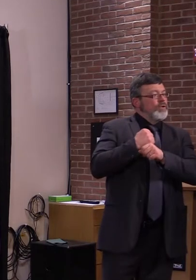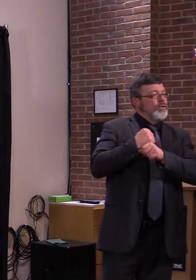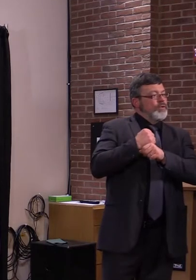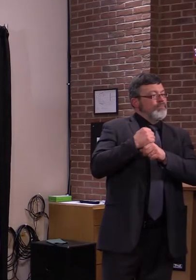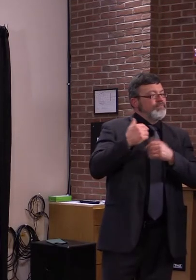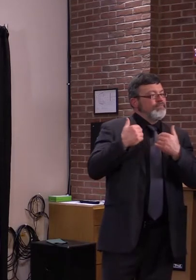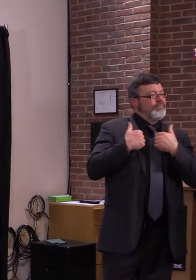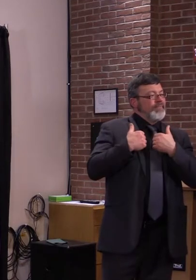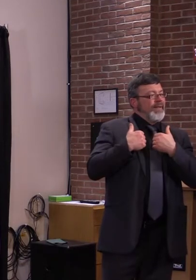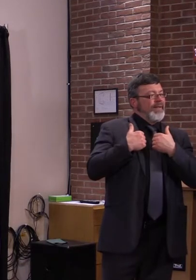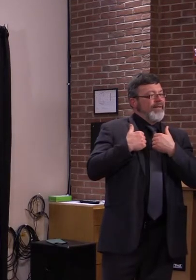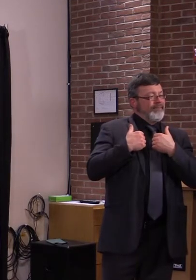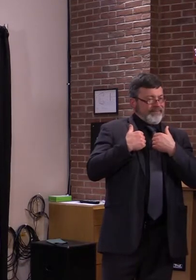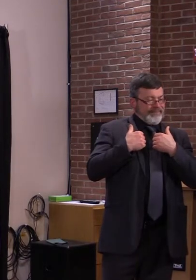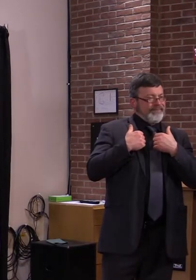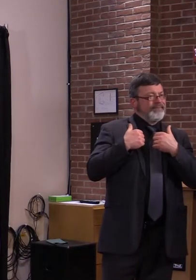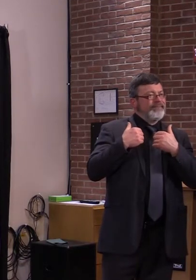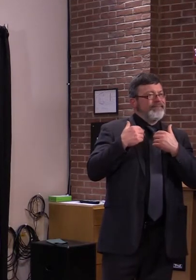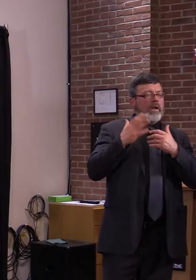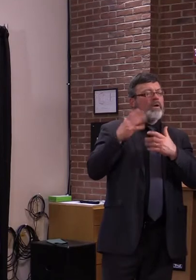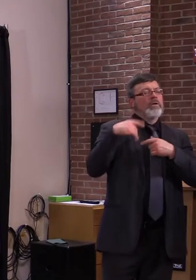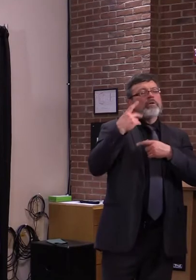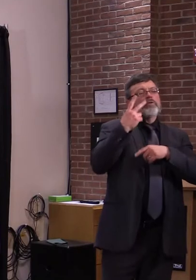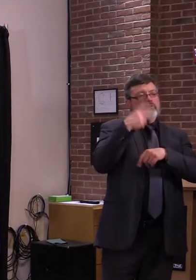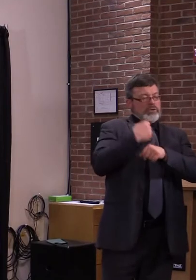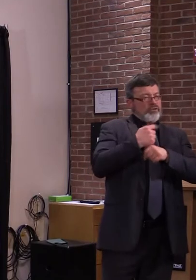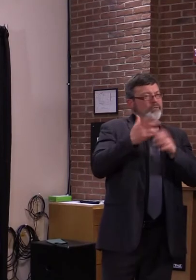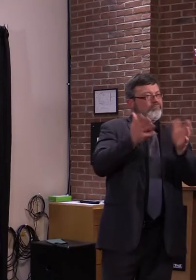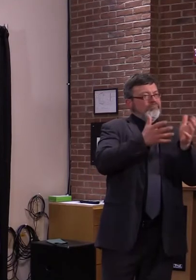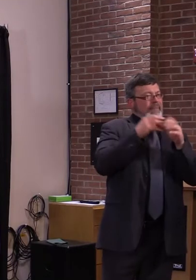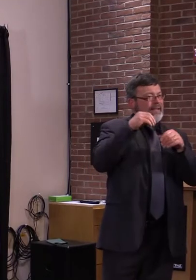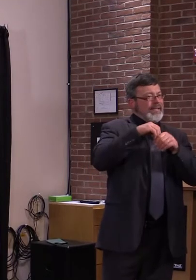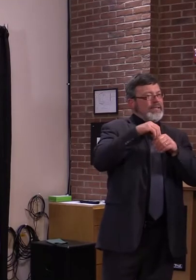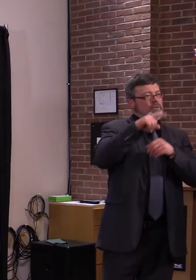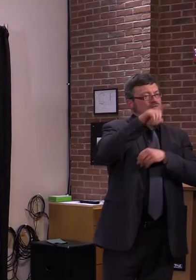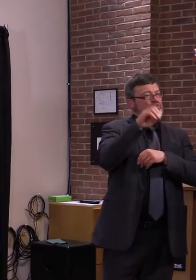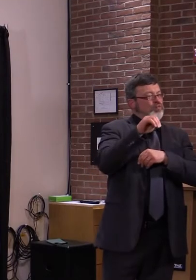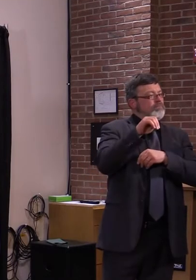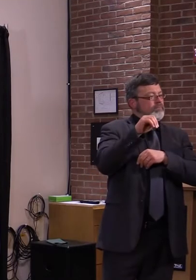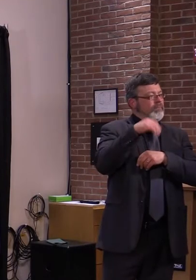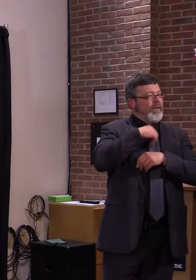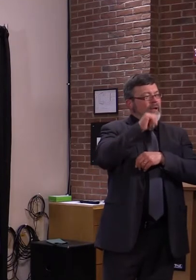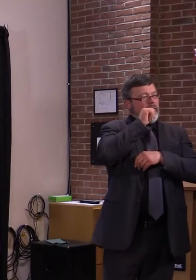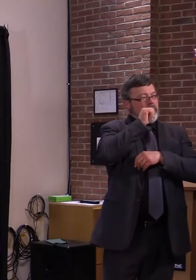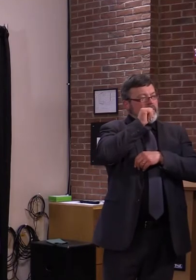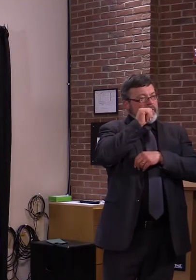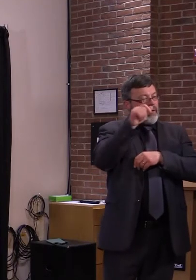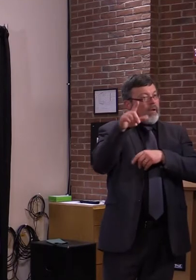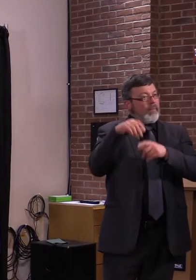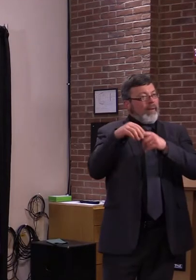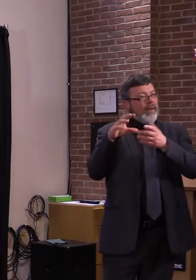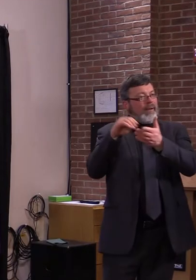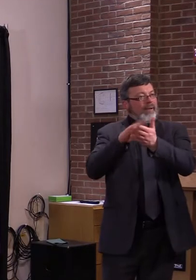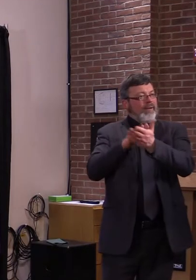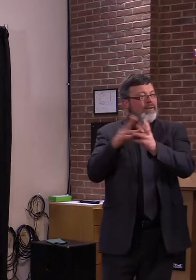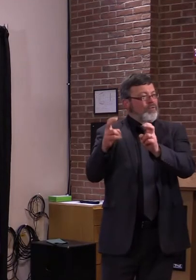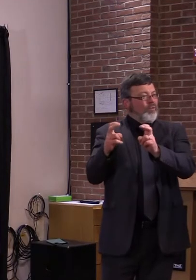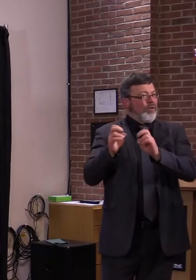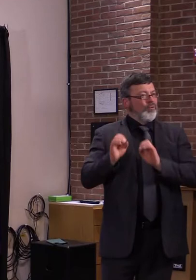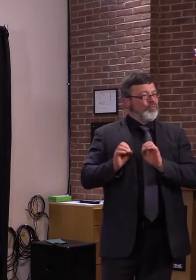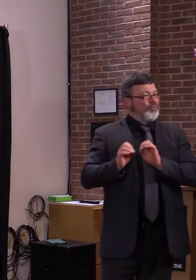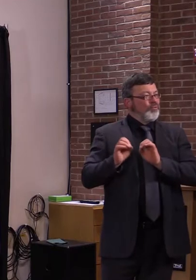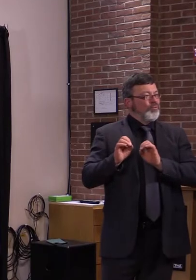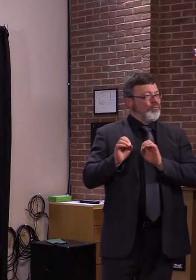to have private conversations during their proceedings that were not archived or made public for folks to see. What are